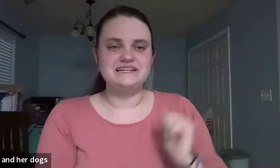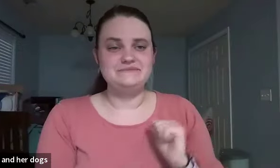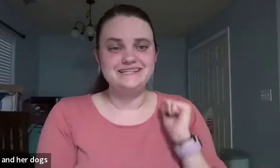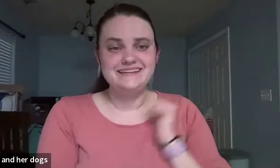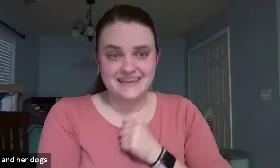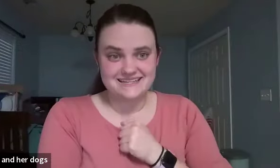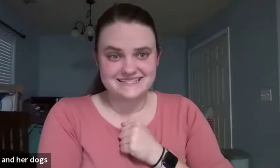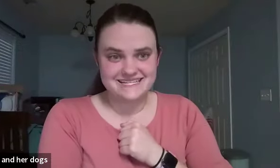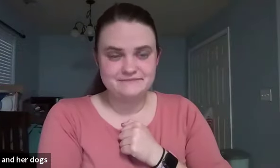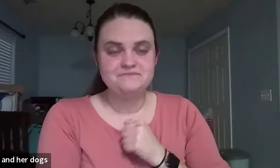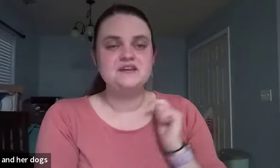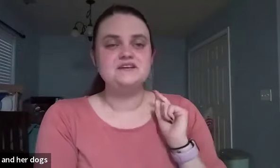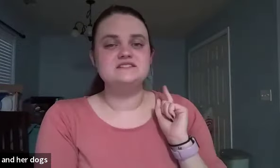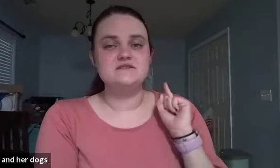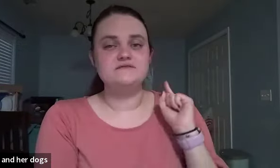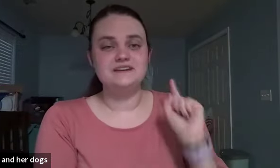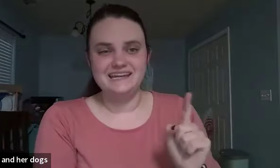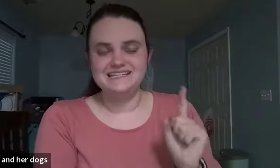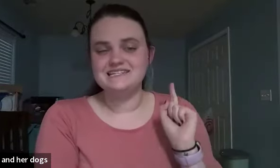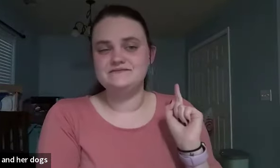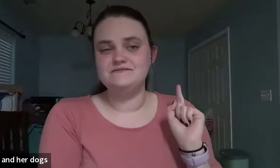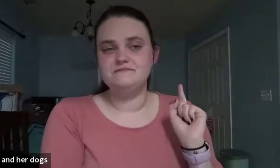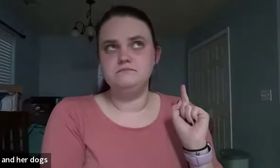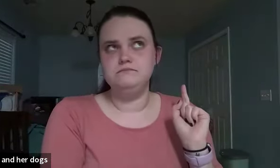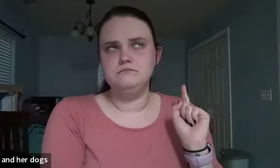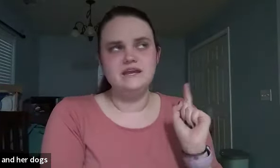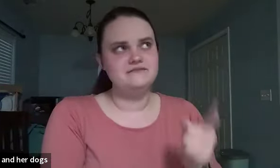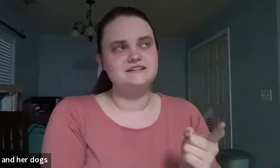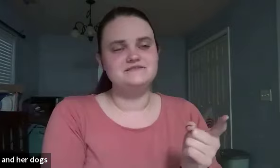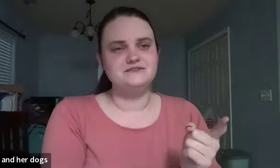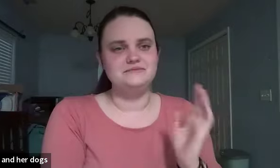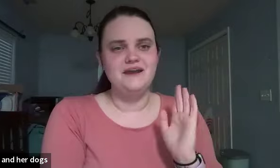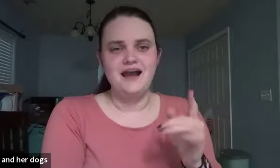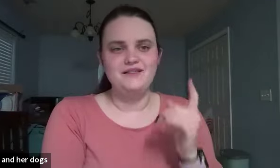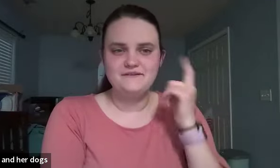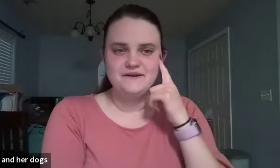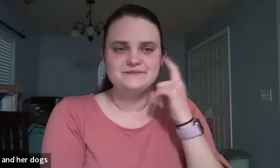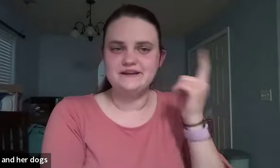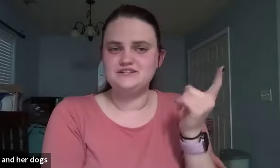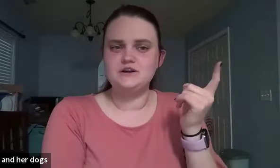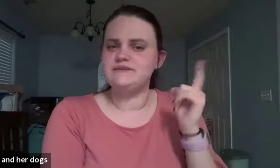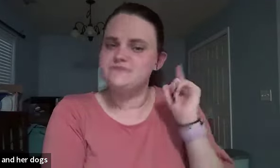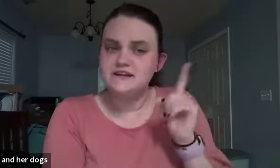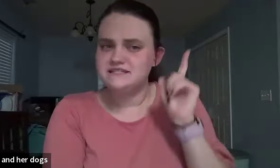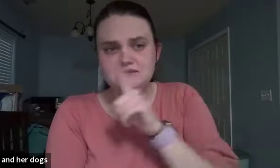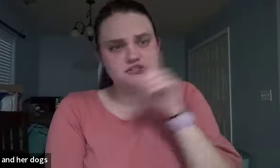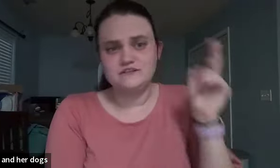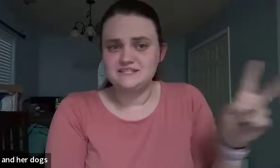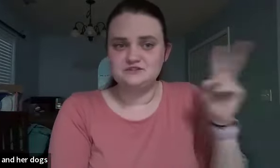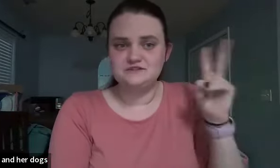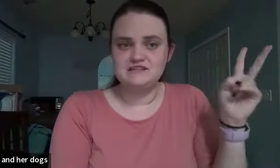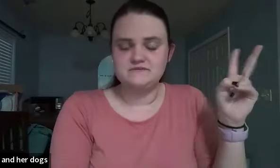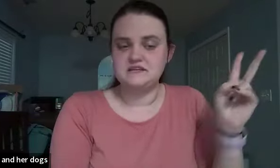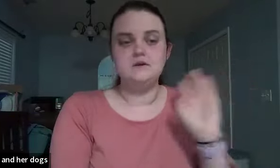is going to be candy. So for candy, we have not done food. I love how I was about to start off. It's very similar to these 2 signs we've seen.